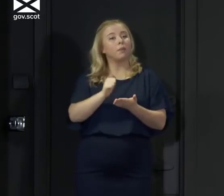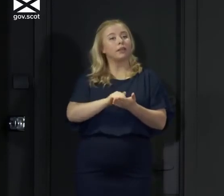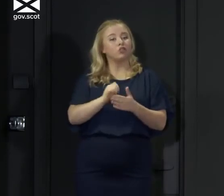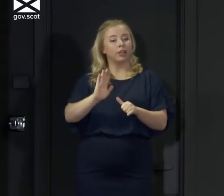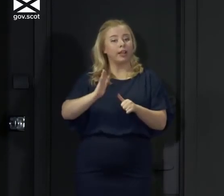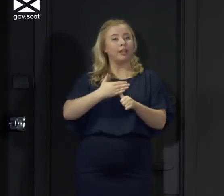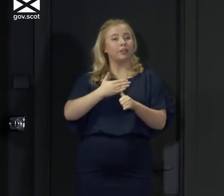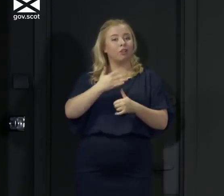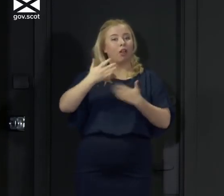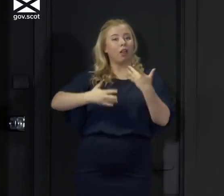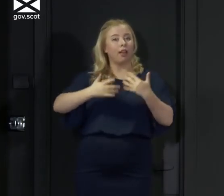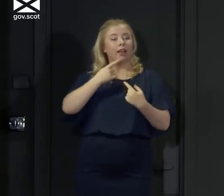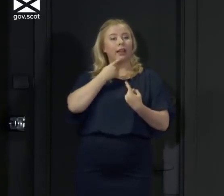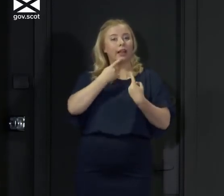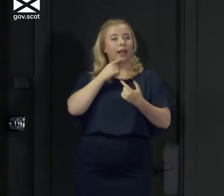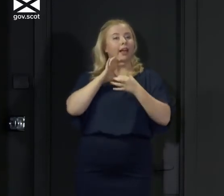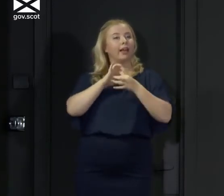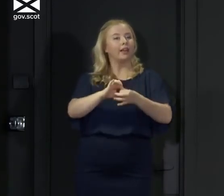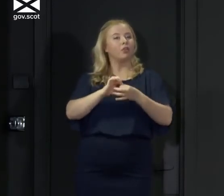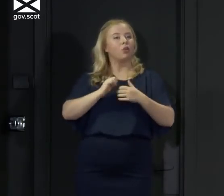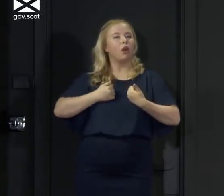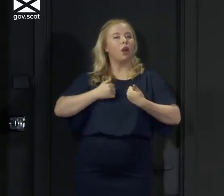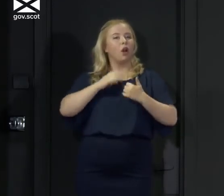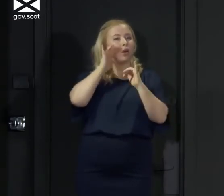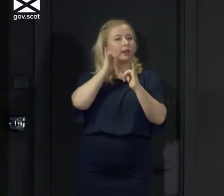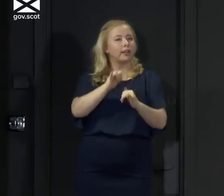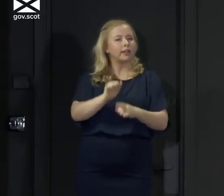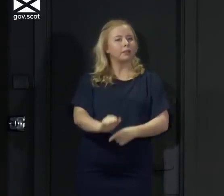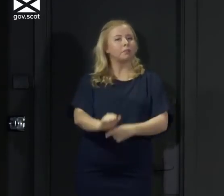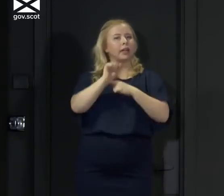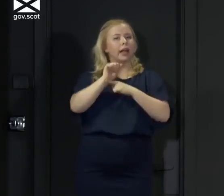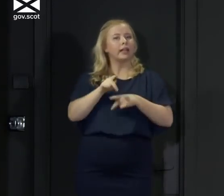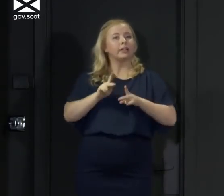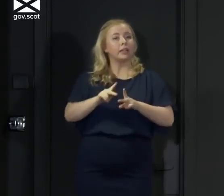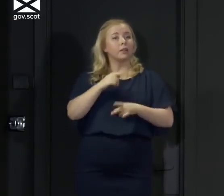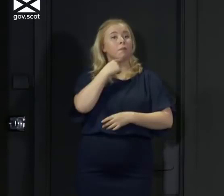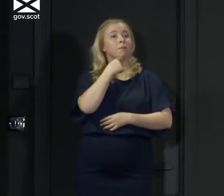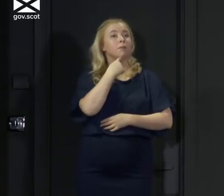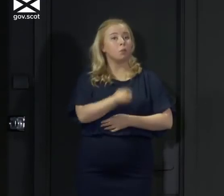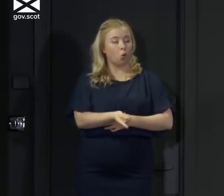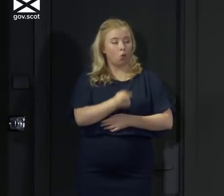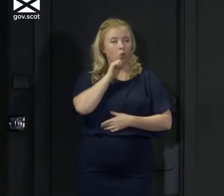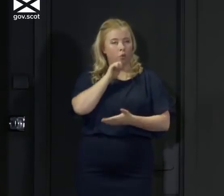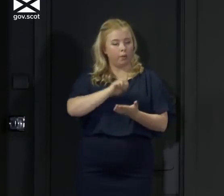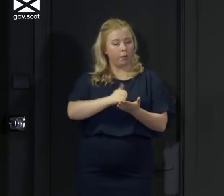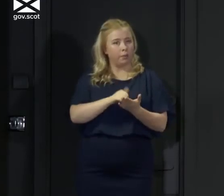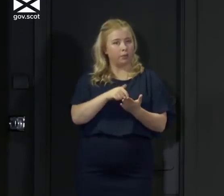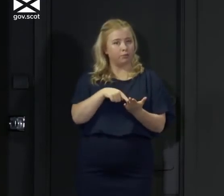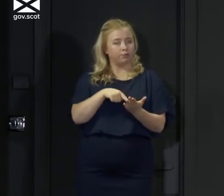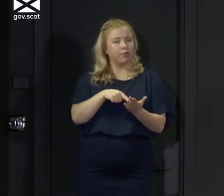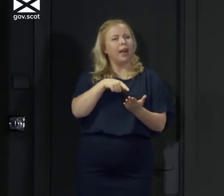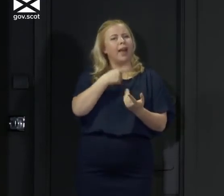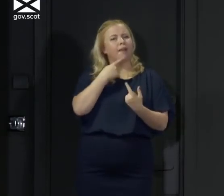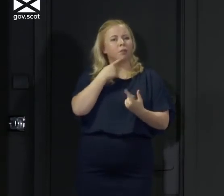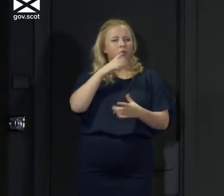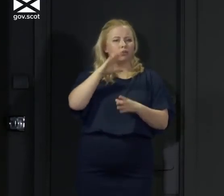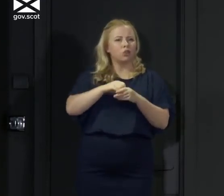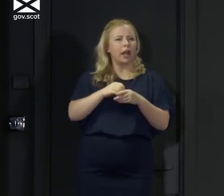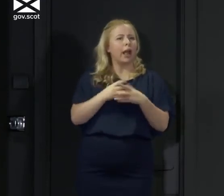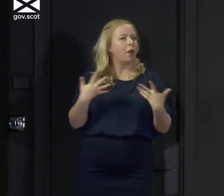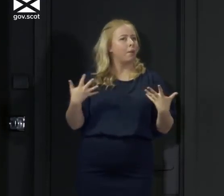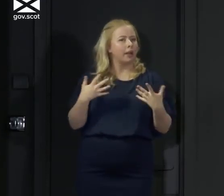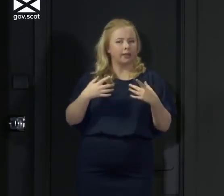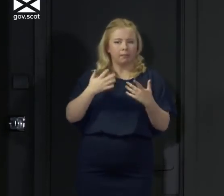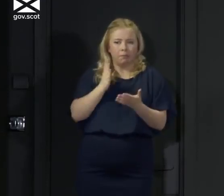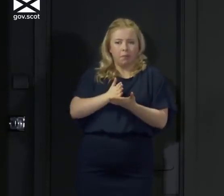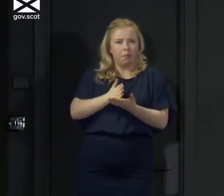data in relation to our test and protect system tomorrow. That information will include how many positive cases have